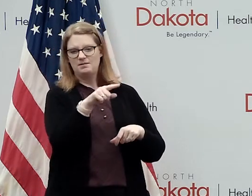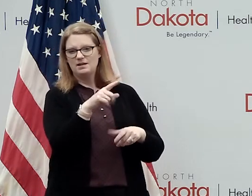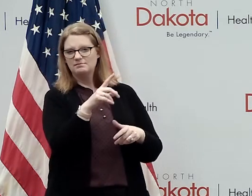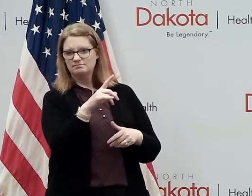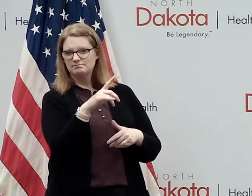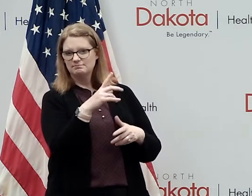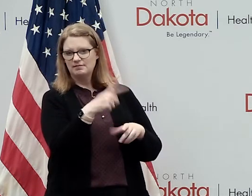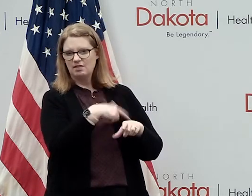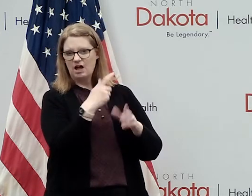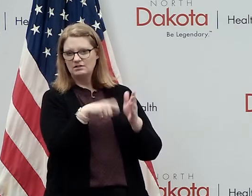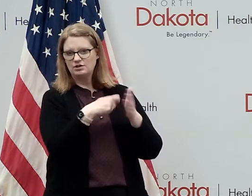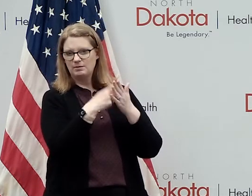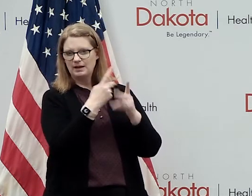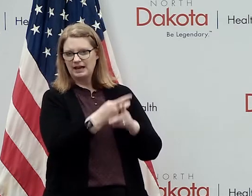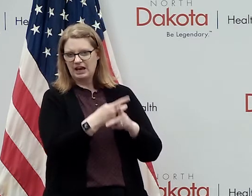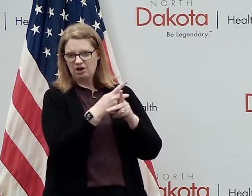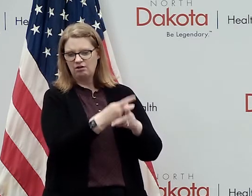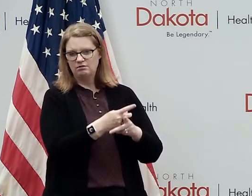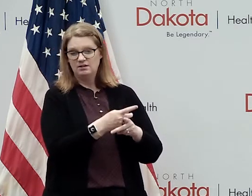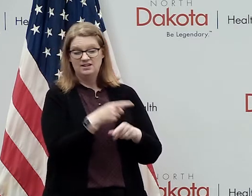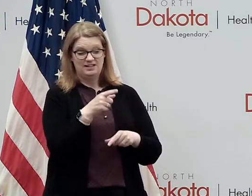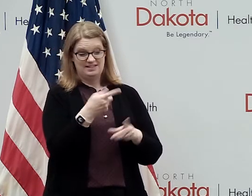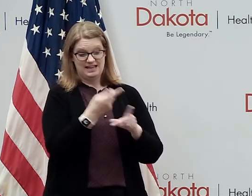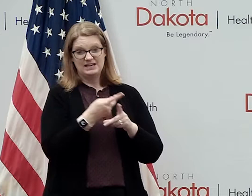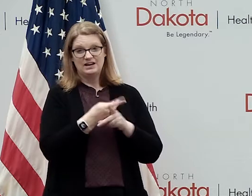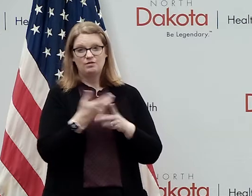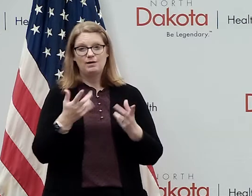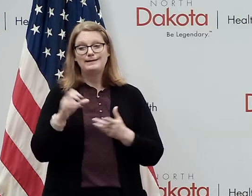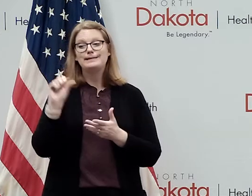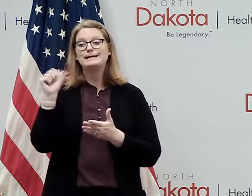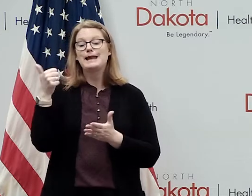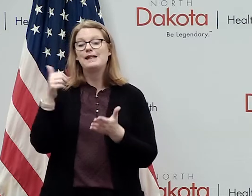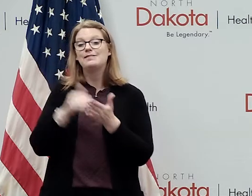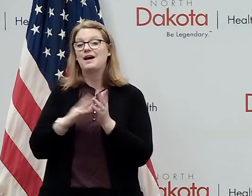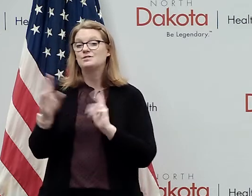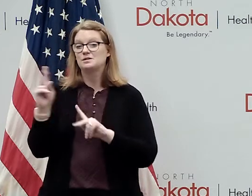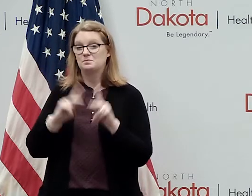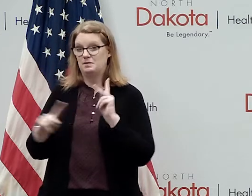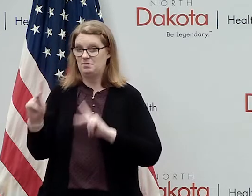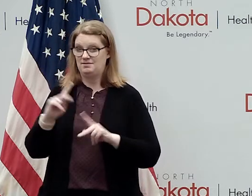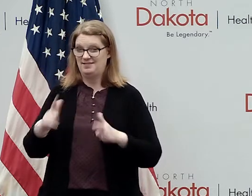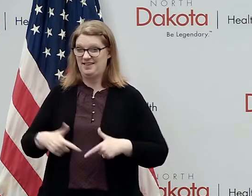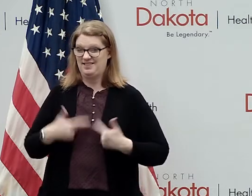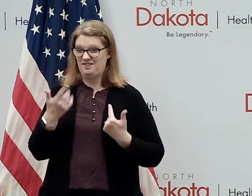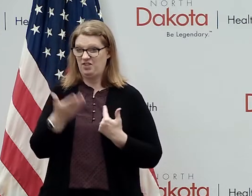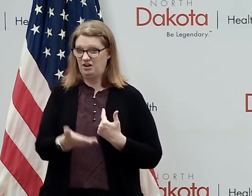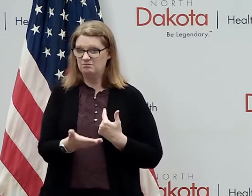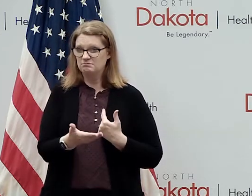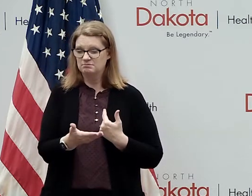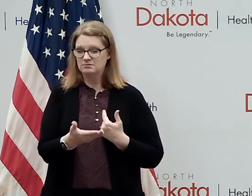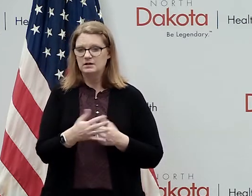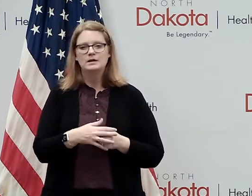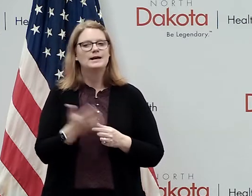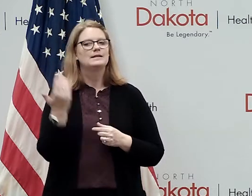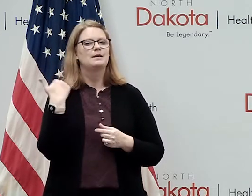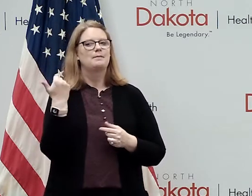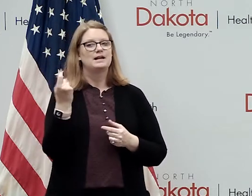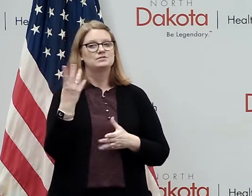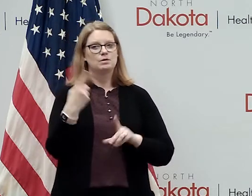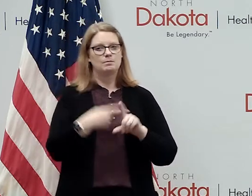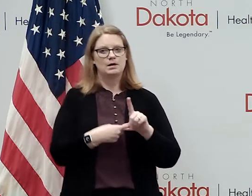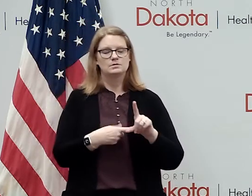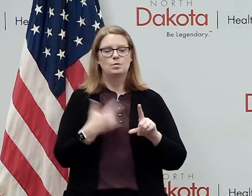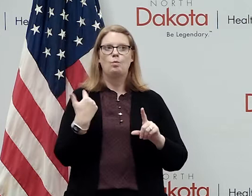in North Dakota, taking care of the nearly 10,000 North Dakotans who call these facilities home. And during the past few months, their care